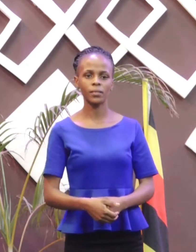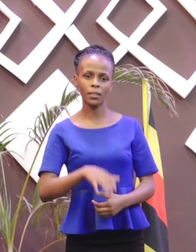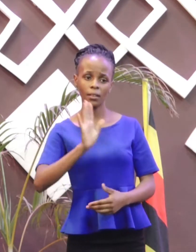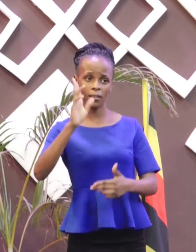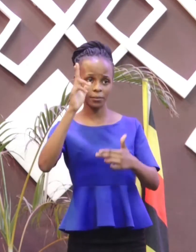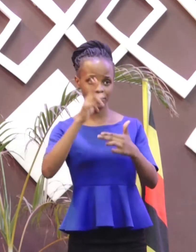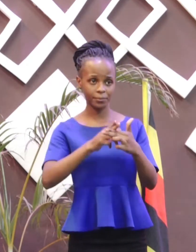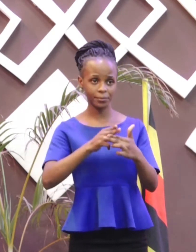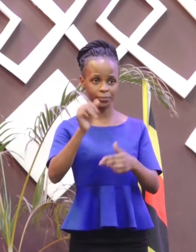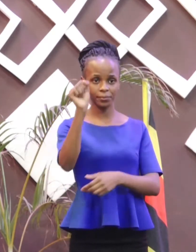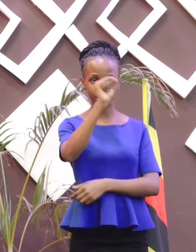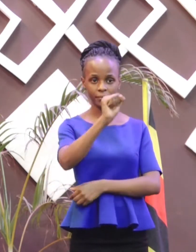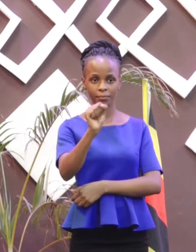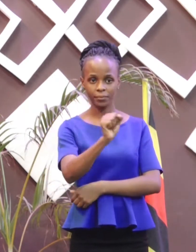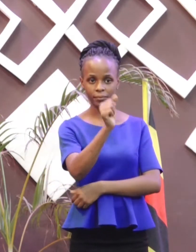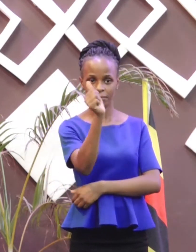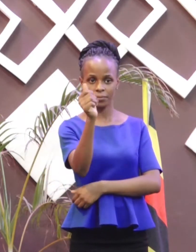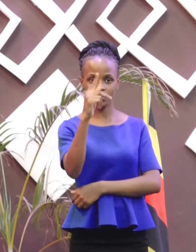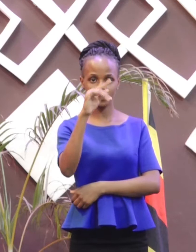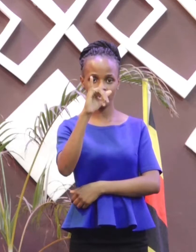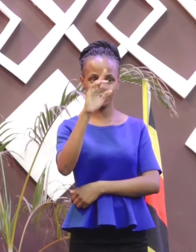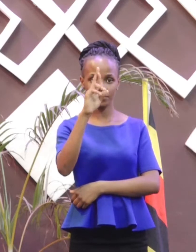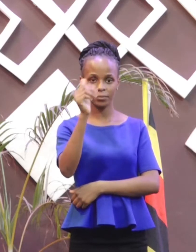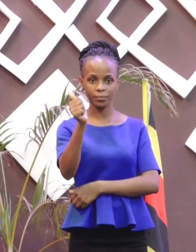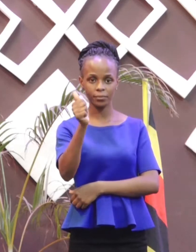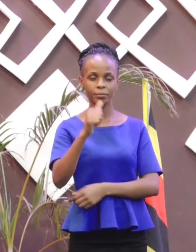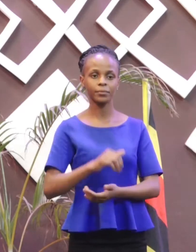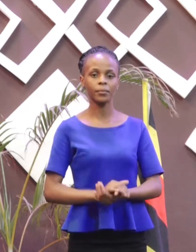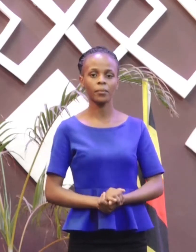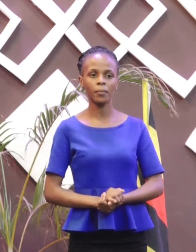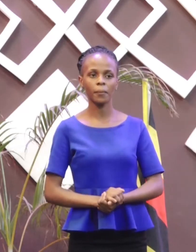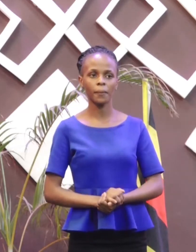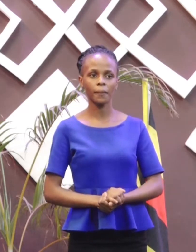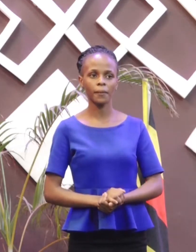Amanya Sakira Ronald. His name is Sakira Ronald.